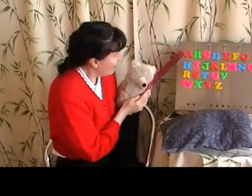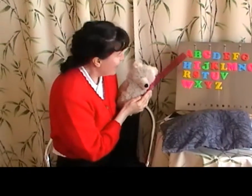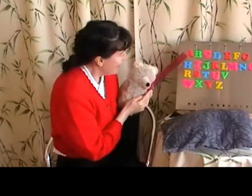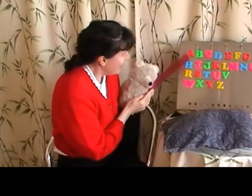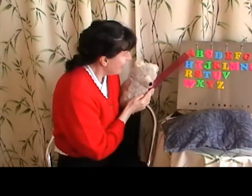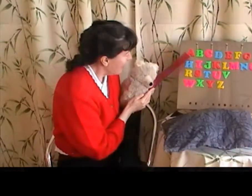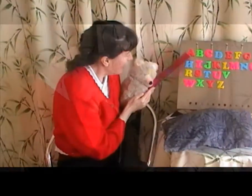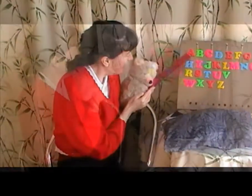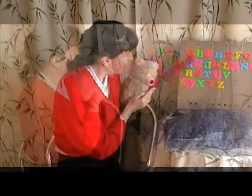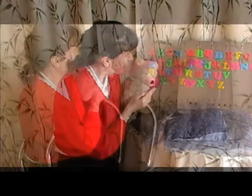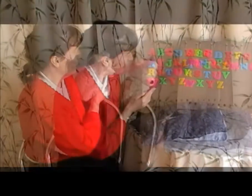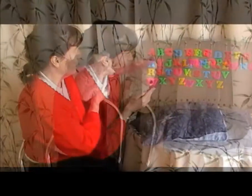ready to sing?